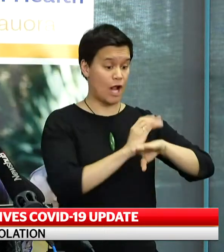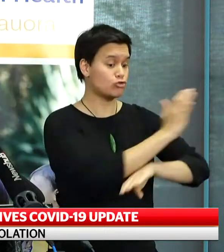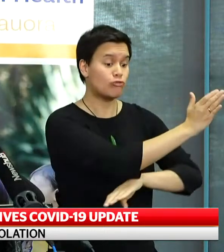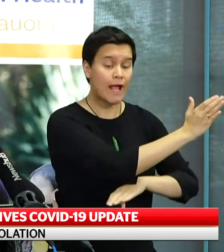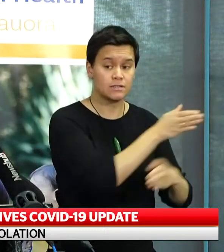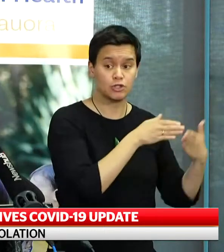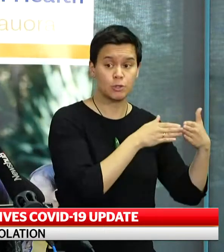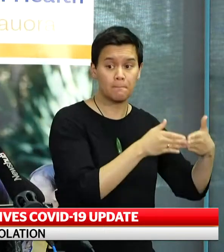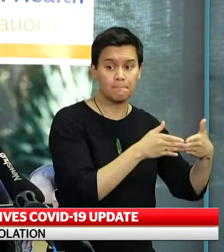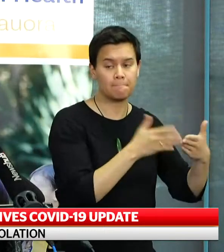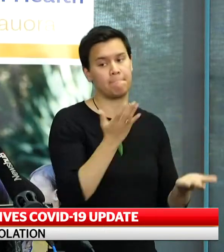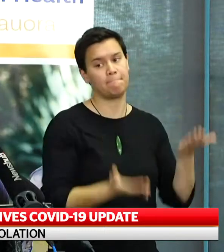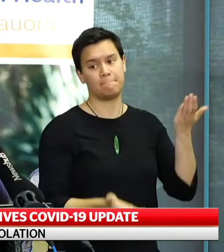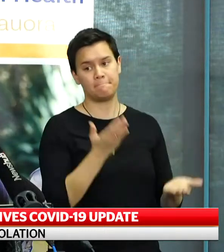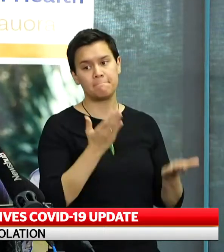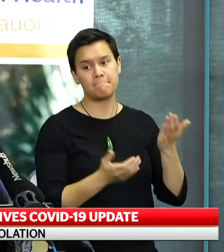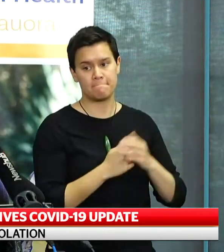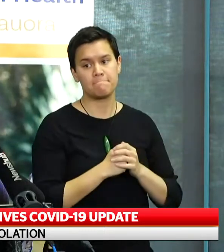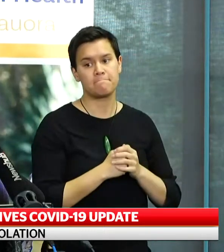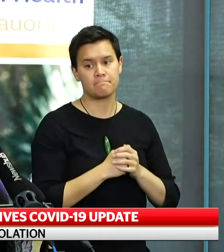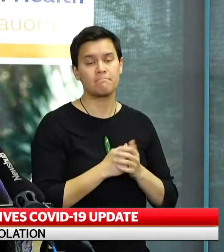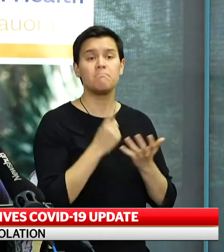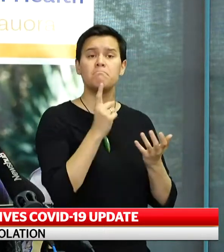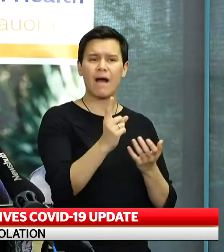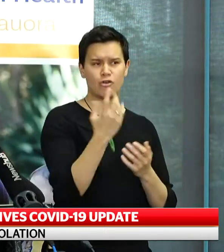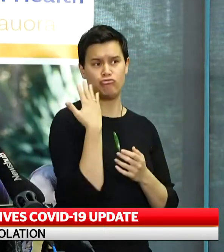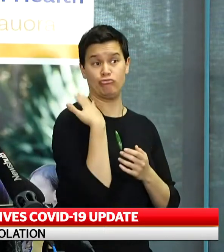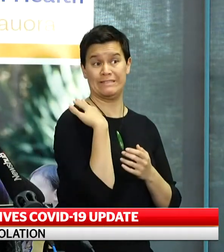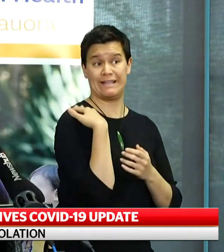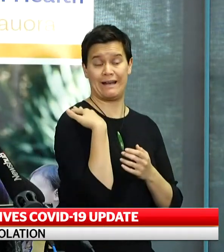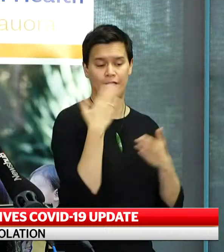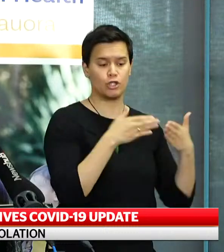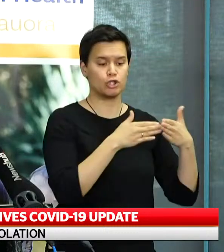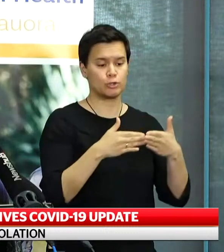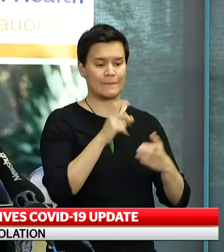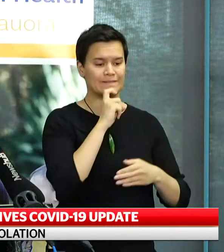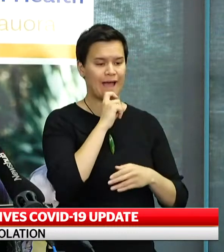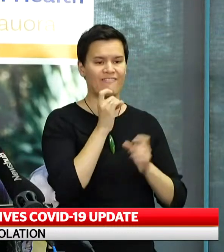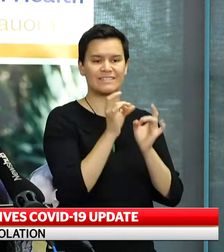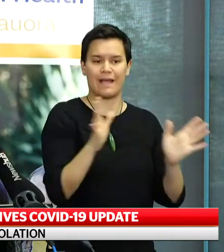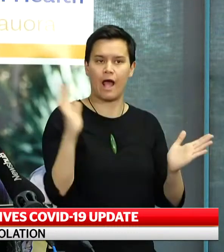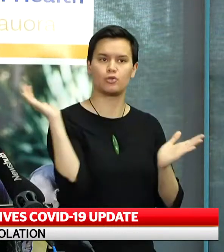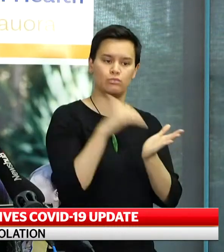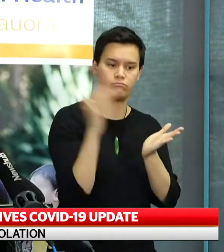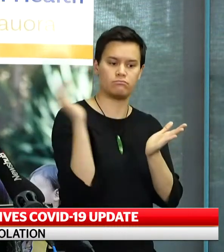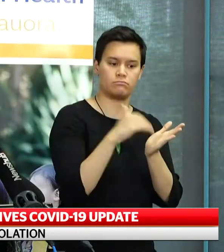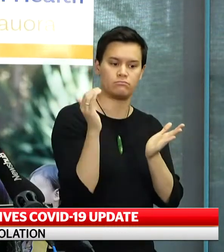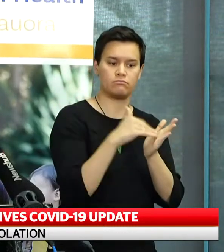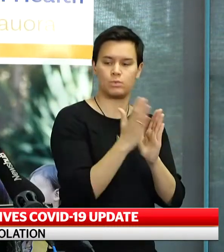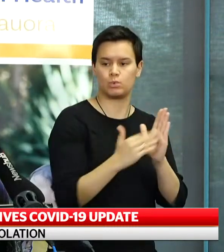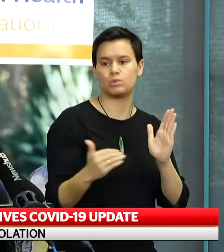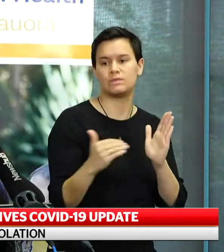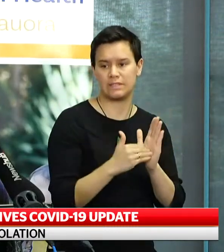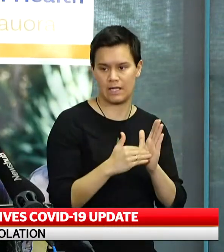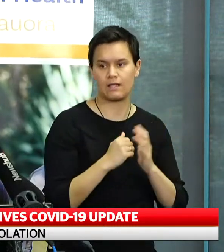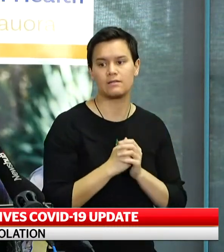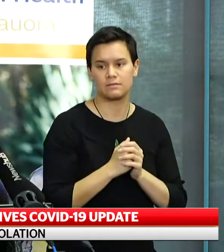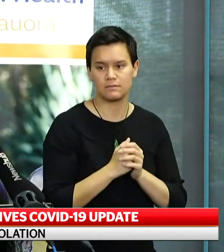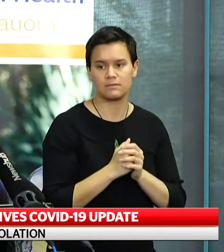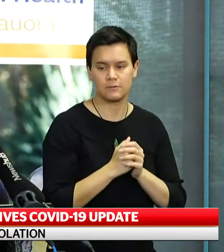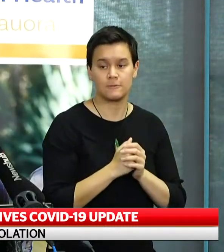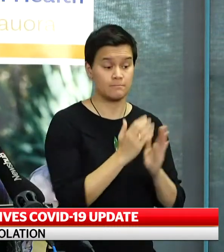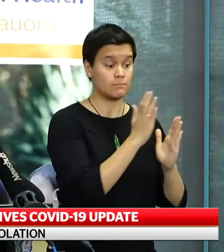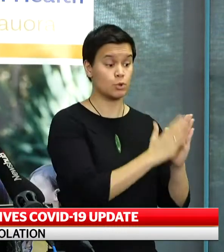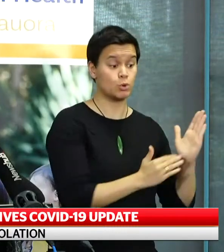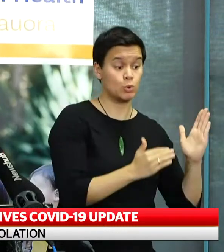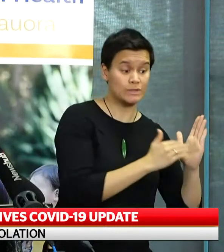weeks that these replacement crews have started coming through. And my view would be that actually there's a common interest for both New